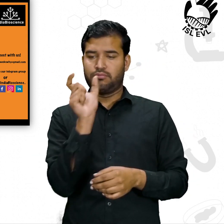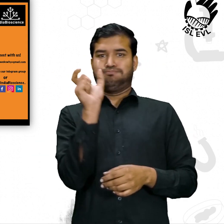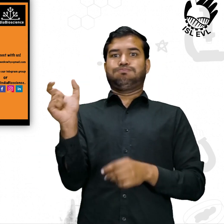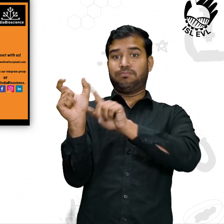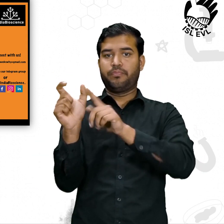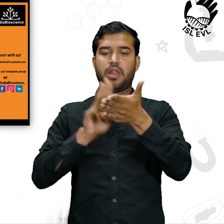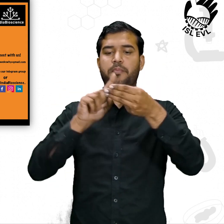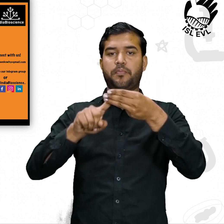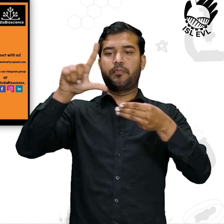color to our skin too?